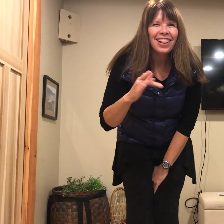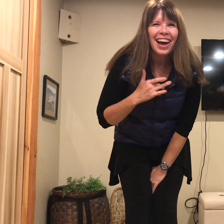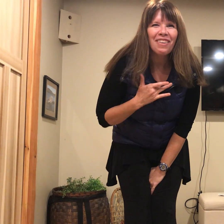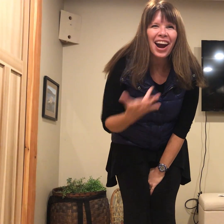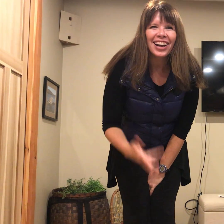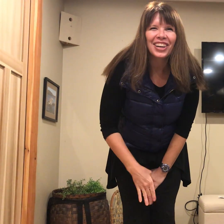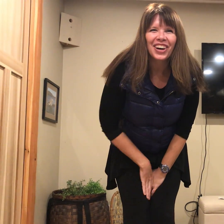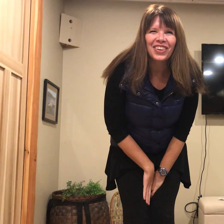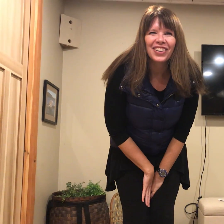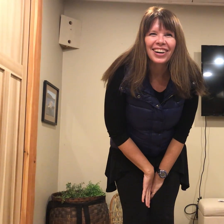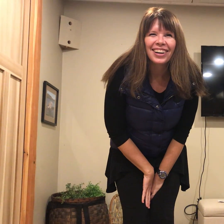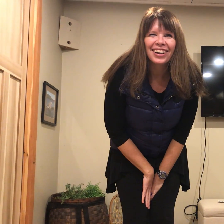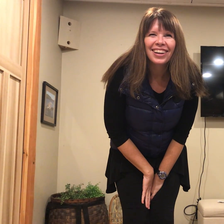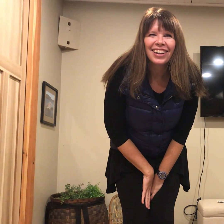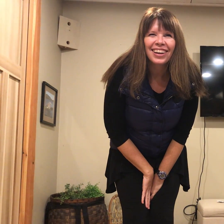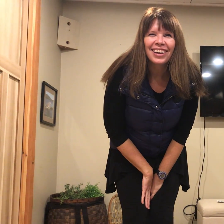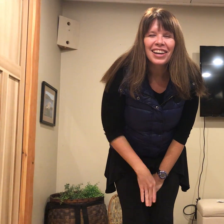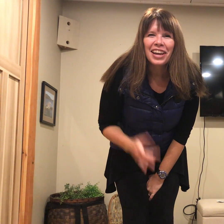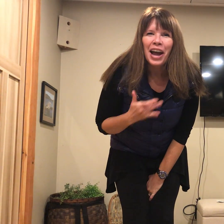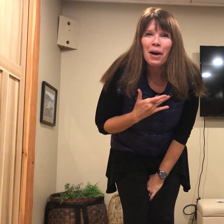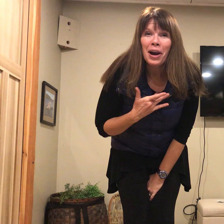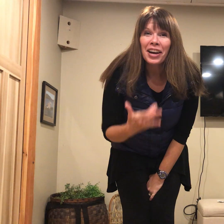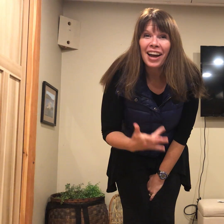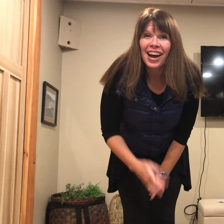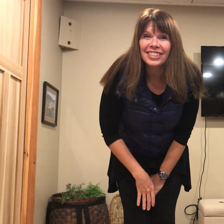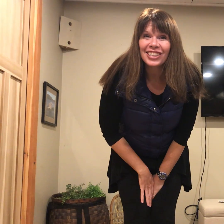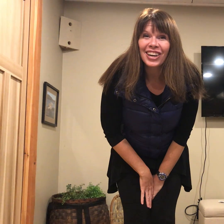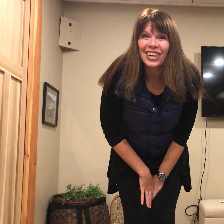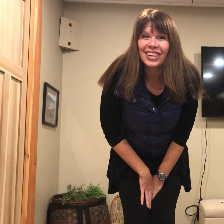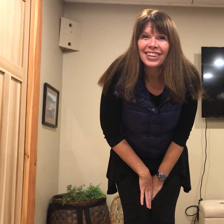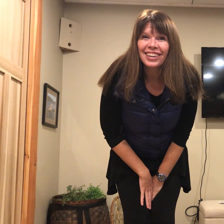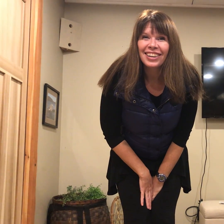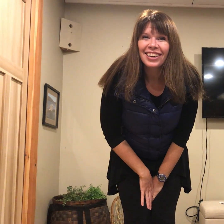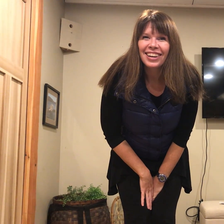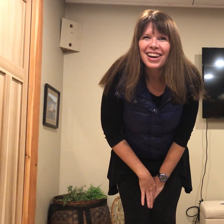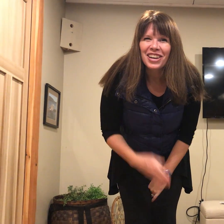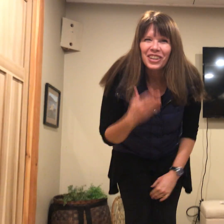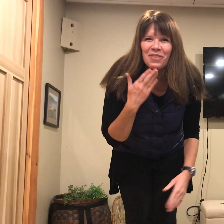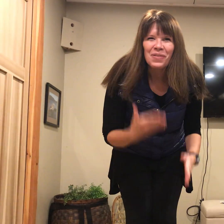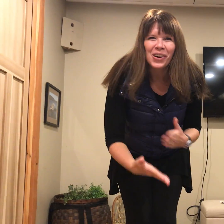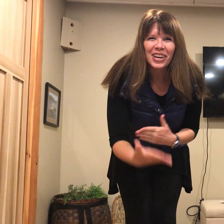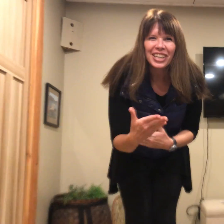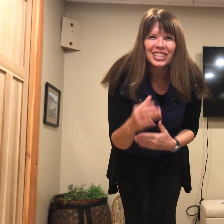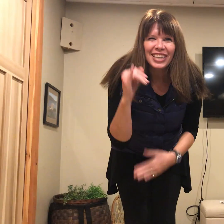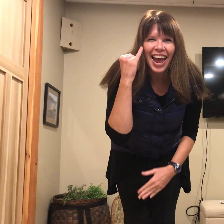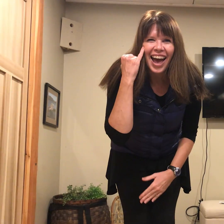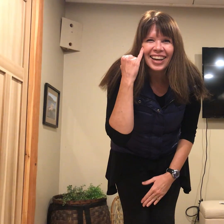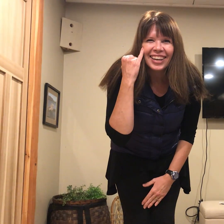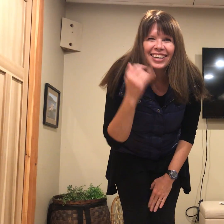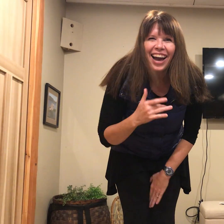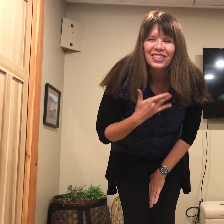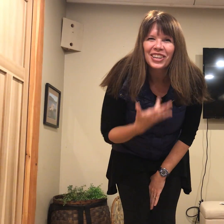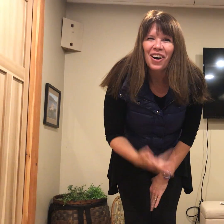how are you? How are you, Hunter? Good morning, Jack. How's it